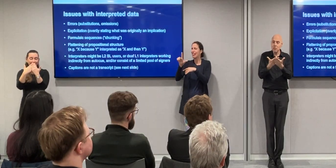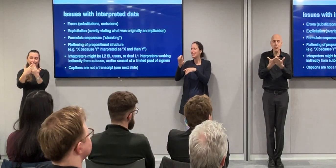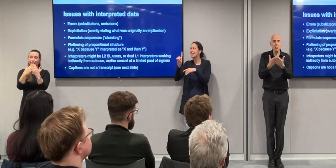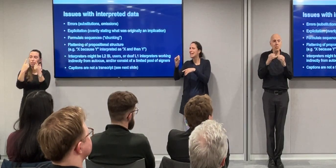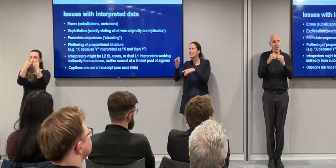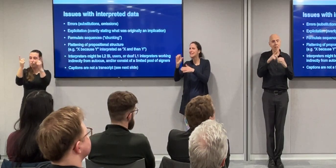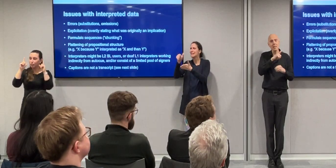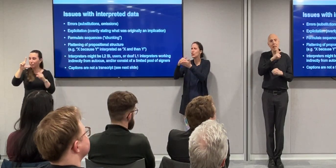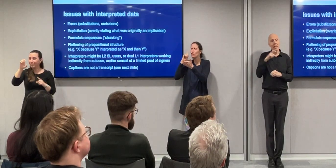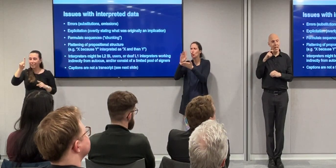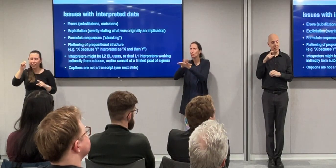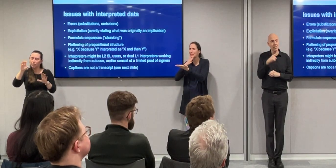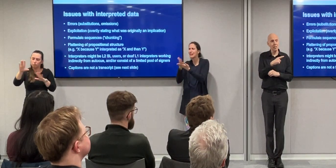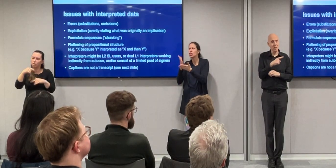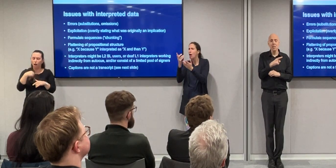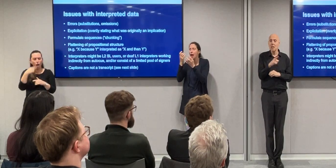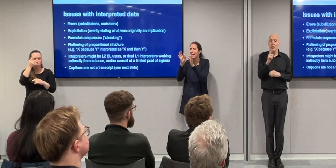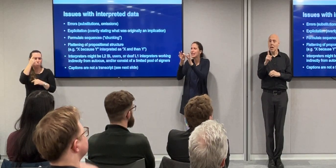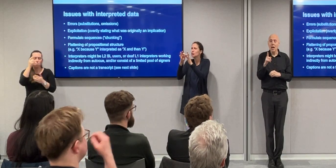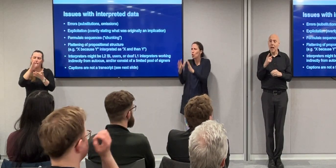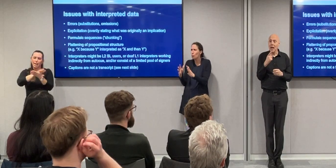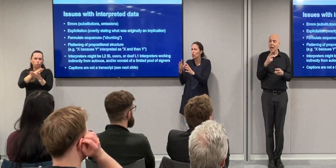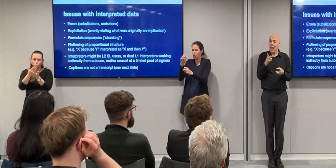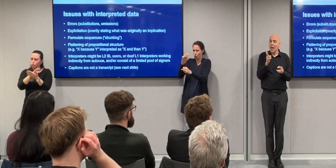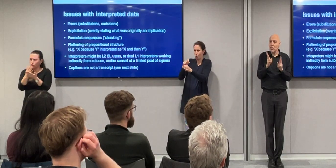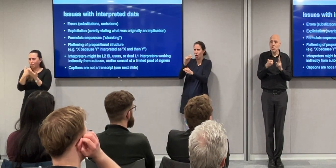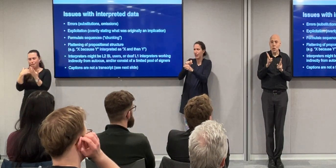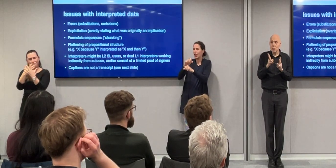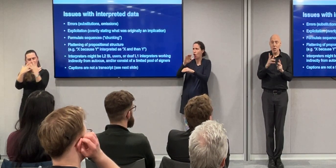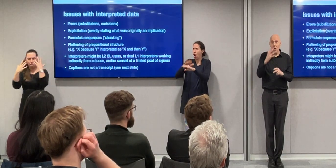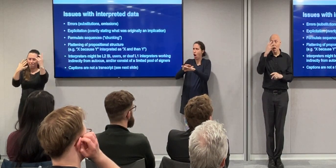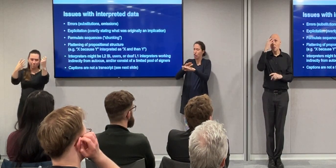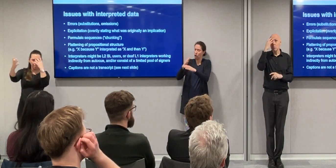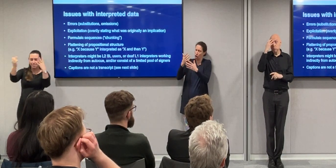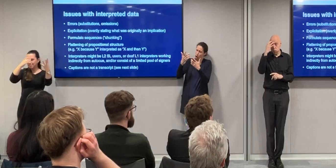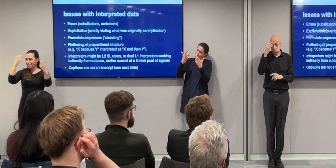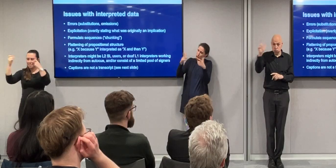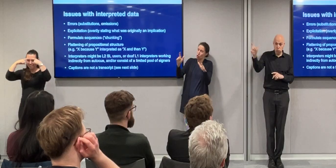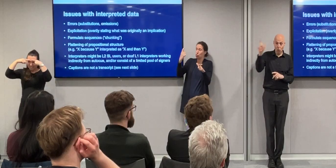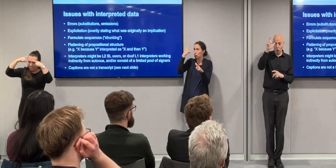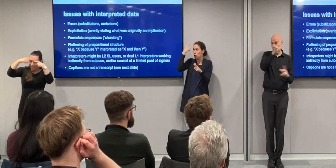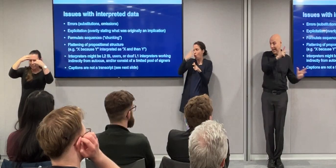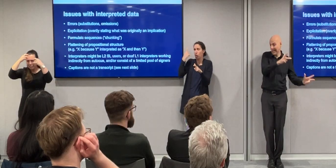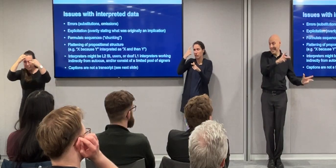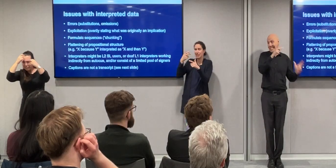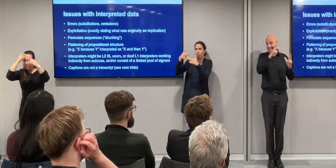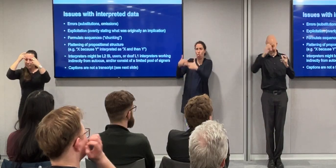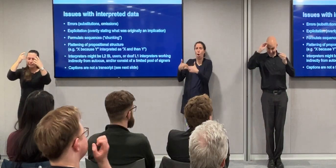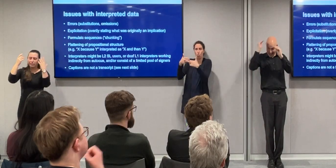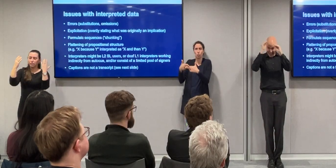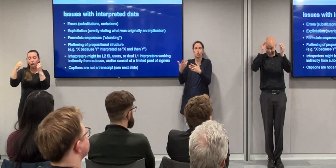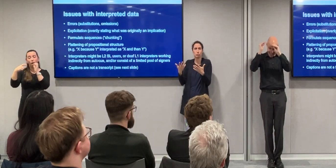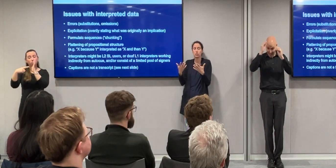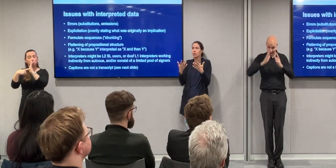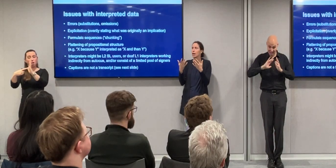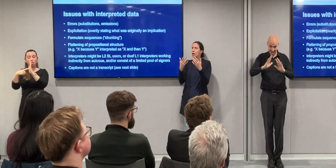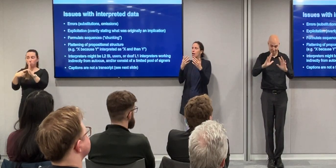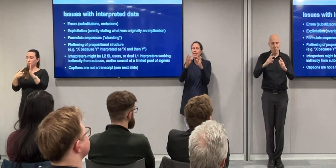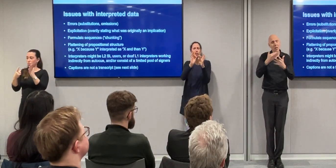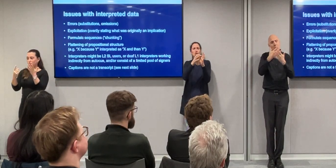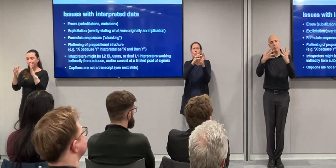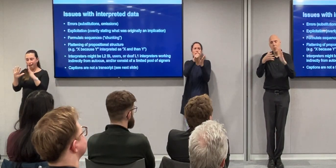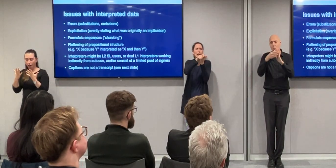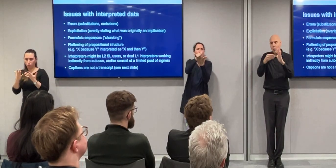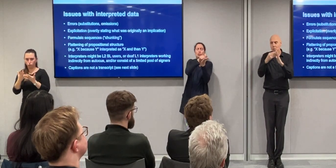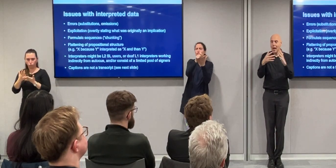Leeds. So interpreters are working under an absolutely colossal cognitive load. There are various models in the interpreting literature about